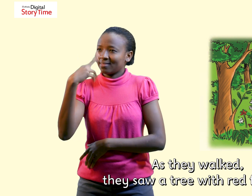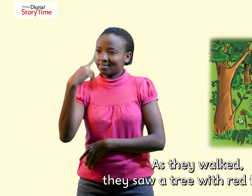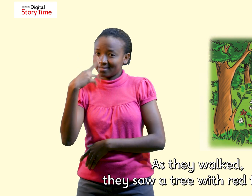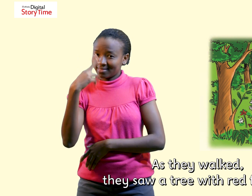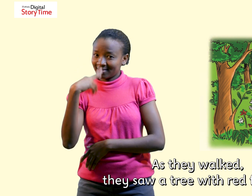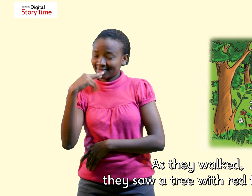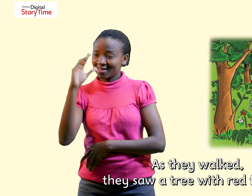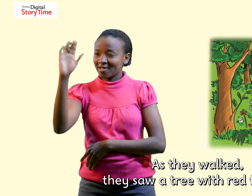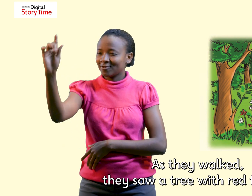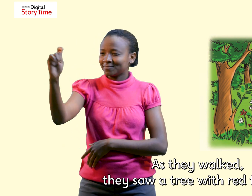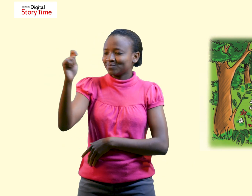flowers.